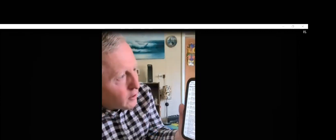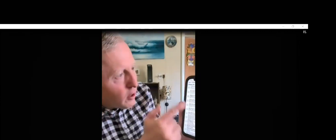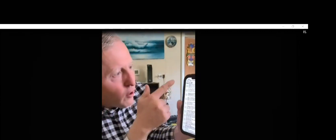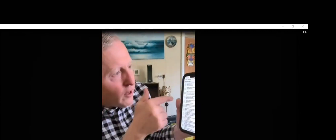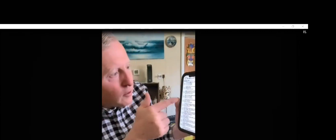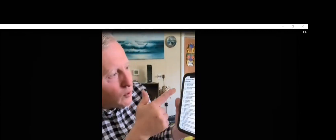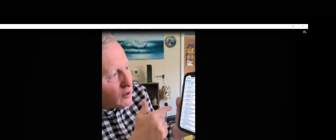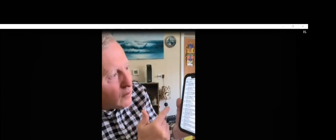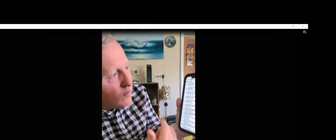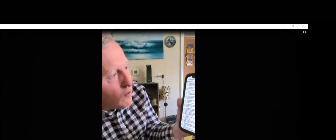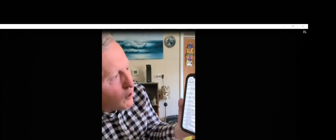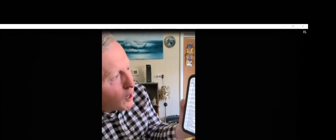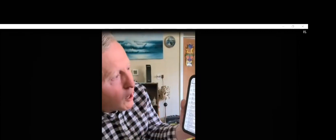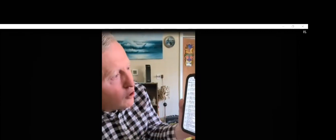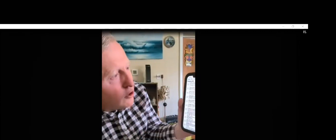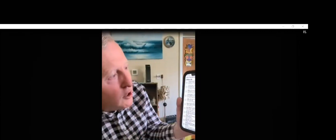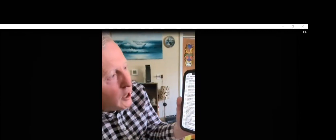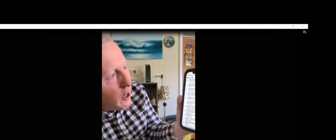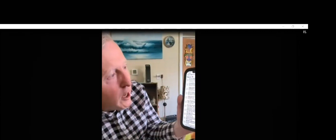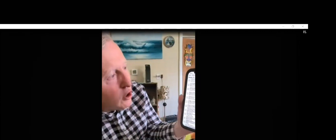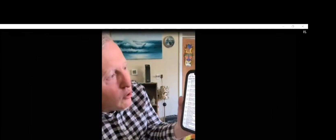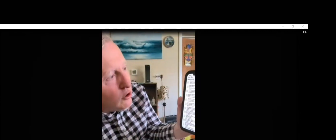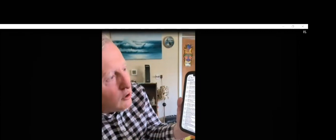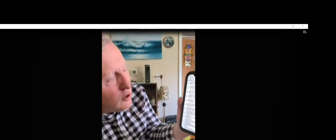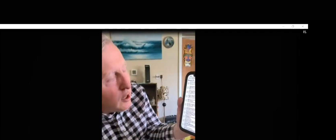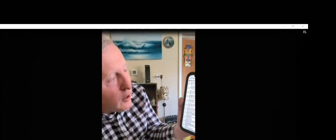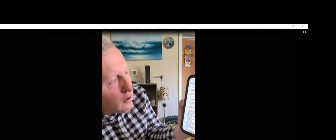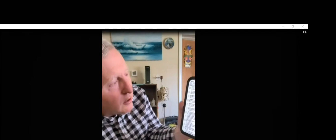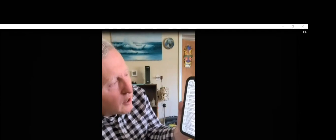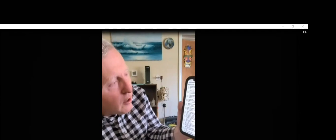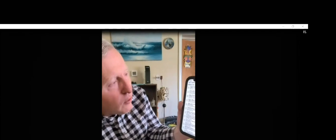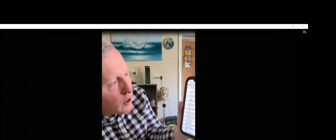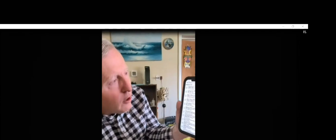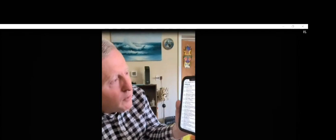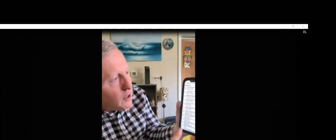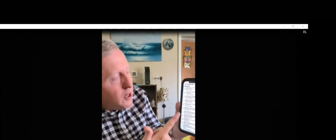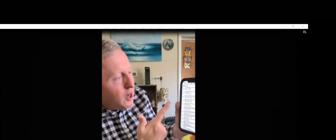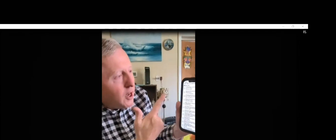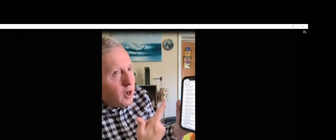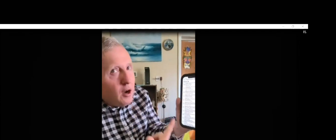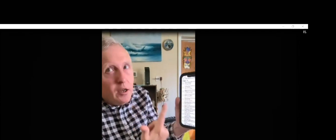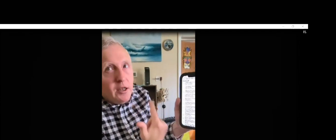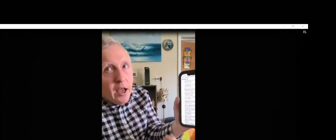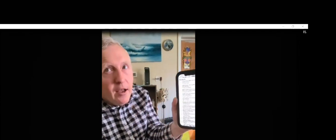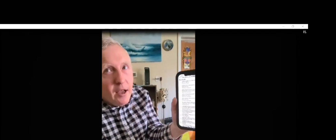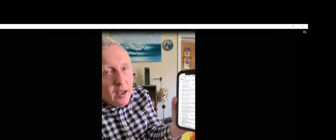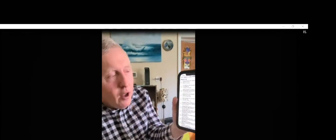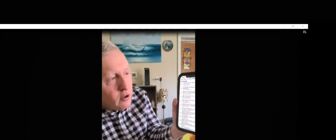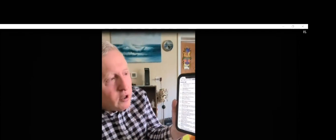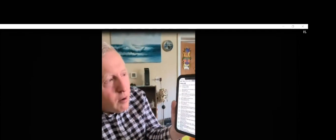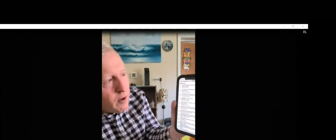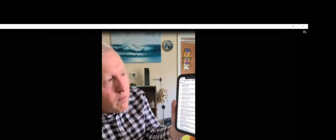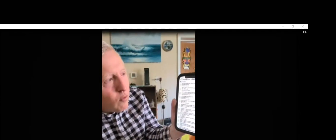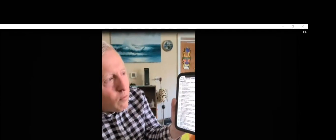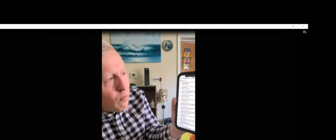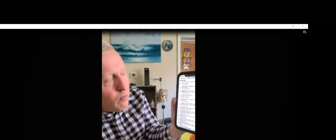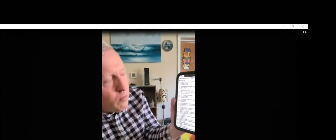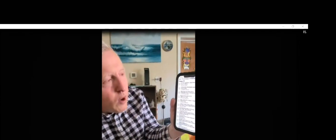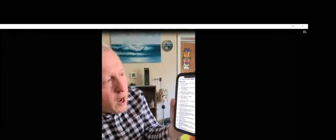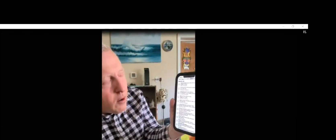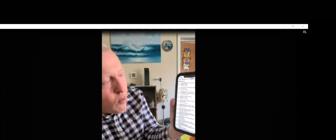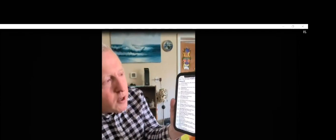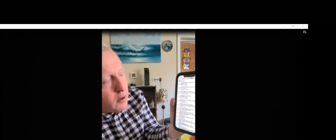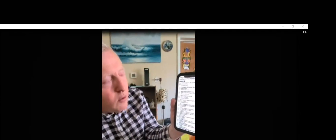is. Yeah, so I could pick up Family Dollar and go, and it'll And tell me. That's where we're going, right? Yeah, it'll tell me